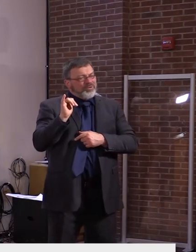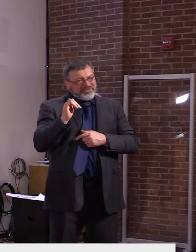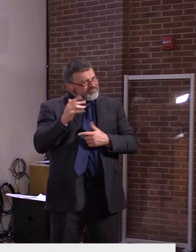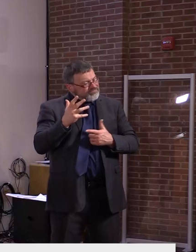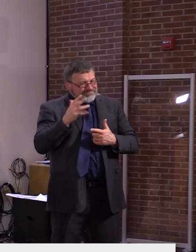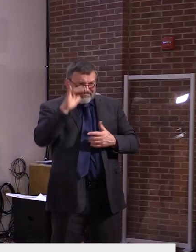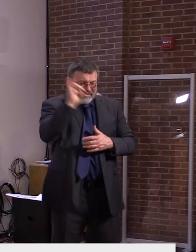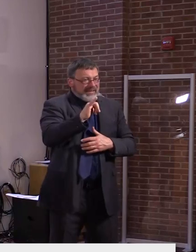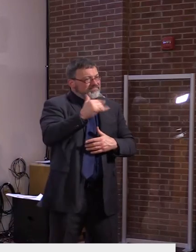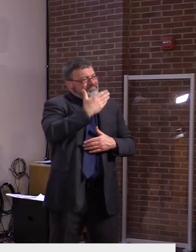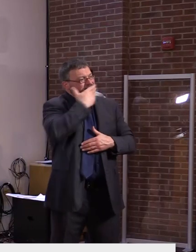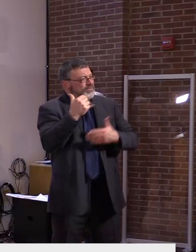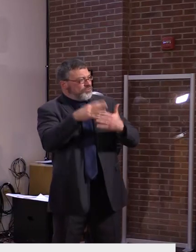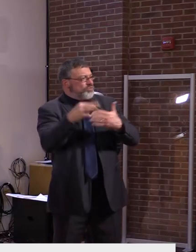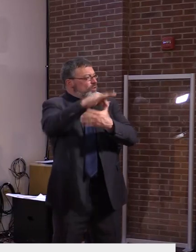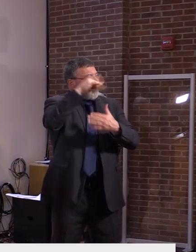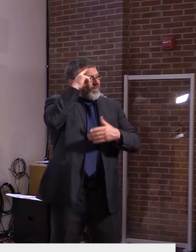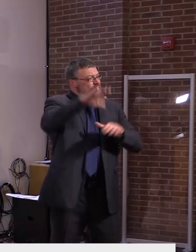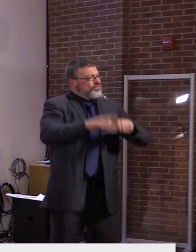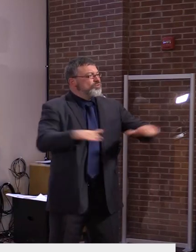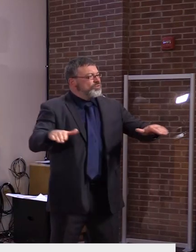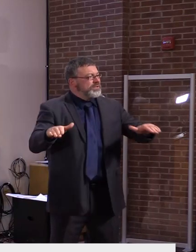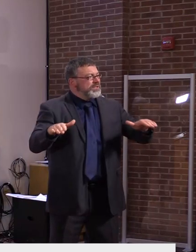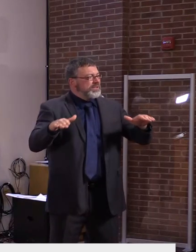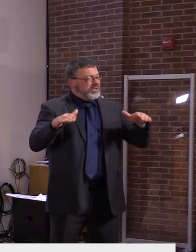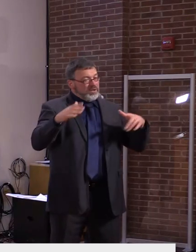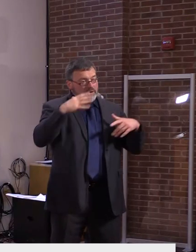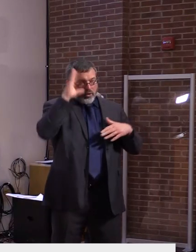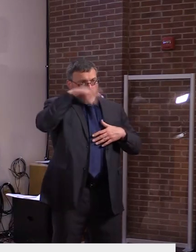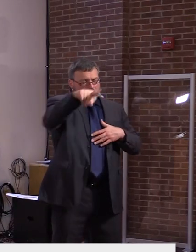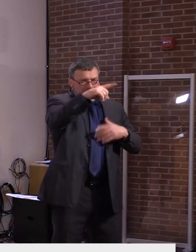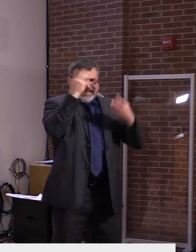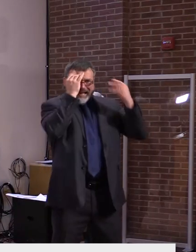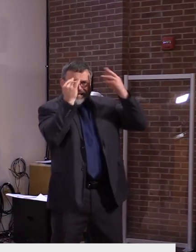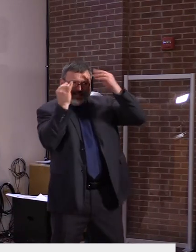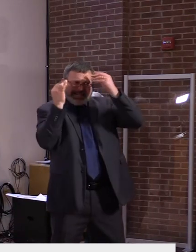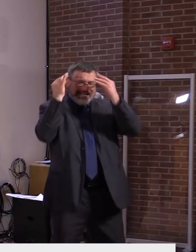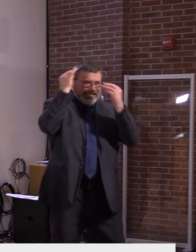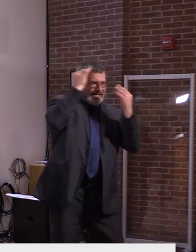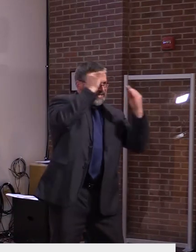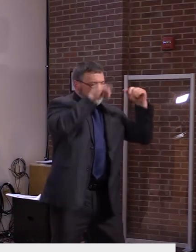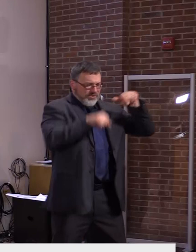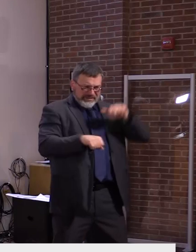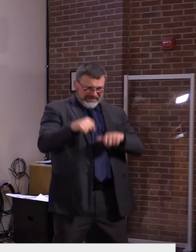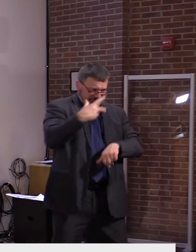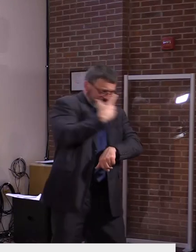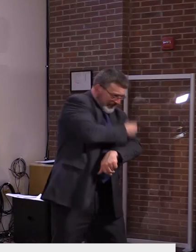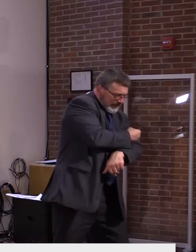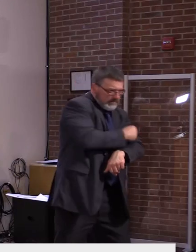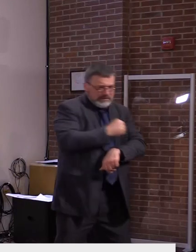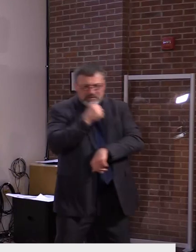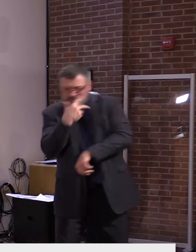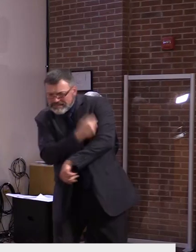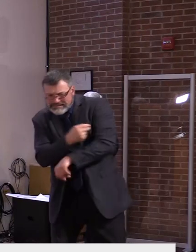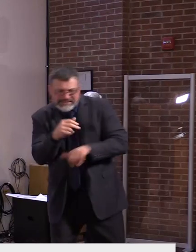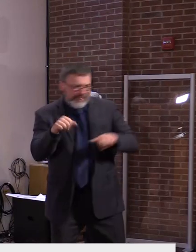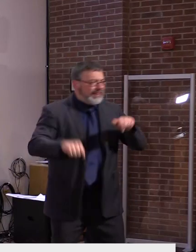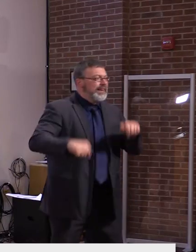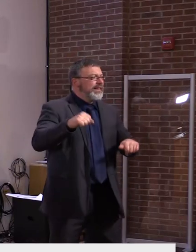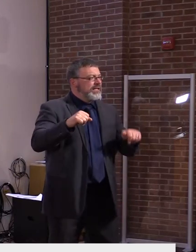decision that's quite big for many, and there's a lot of information out there, both good and bad,